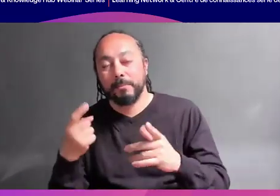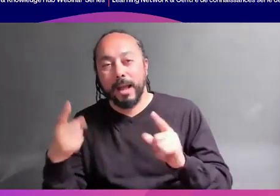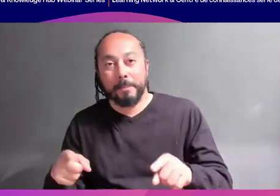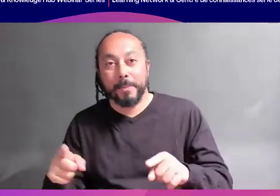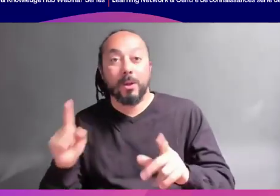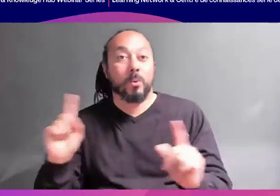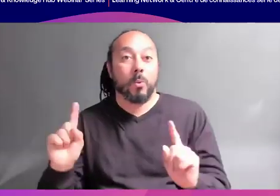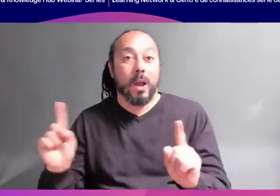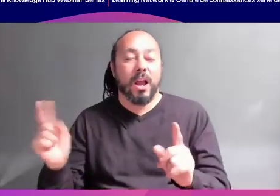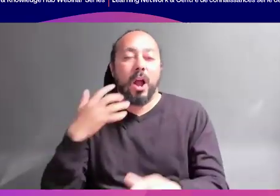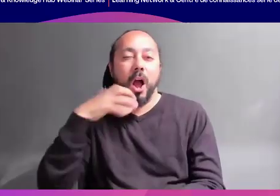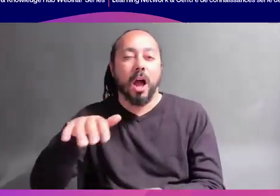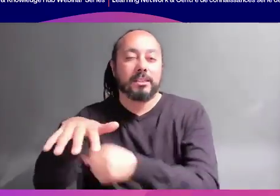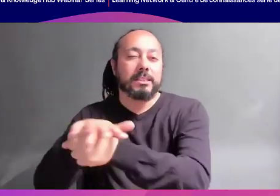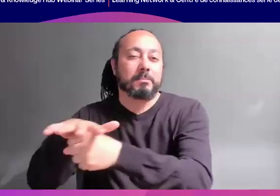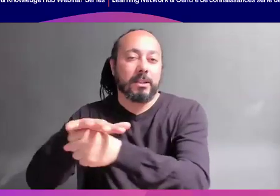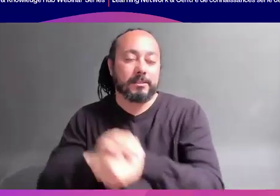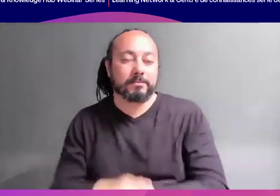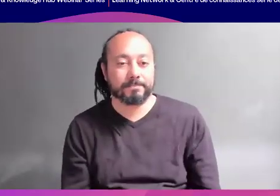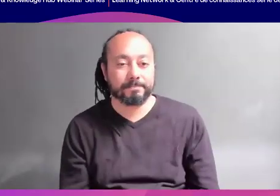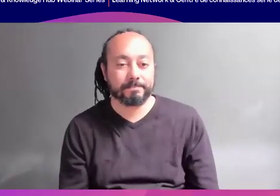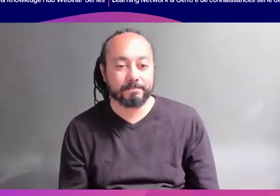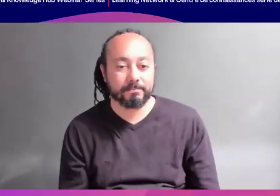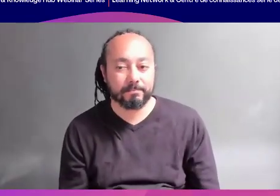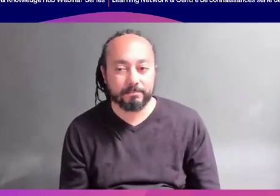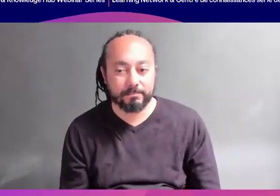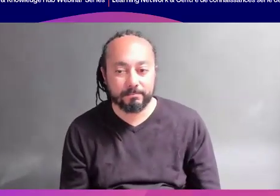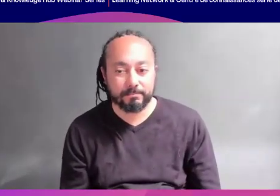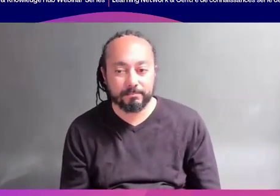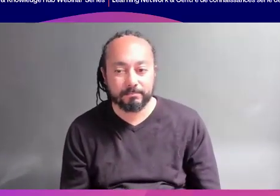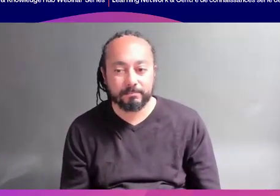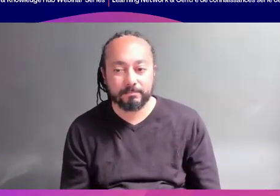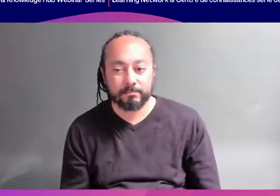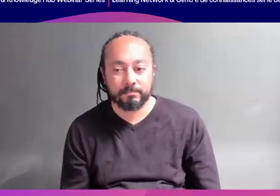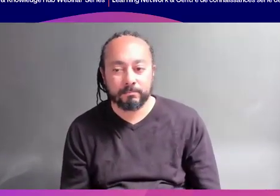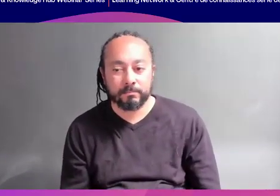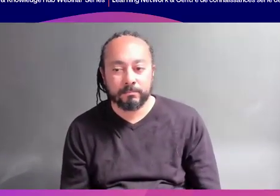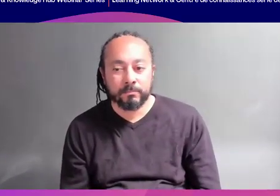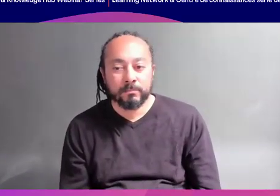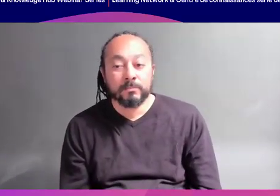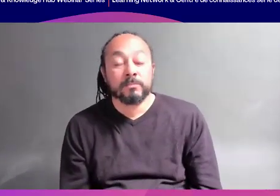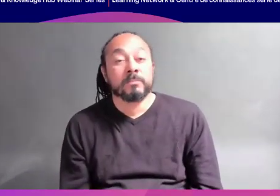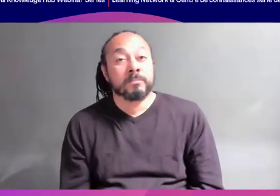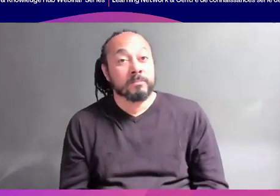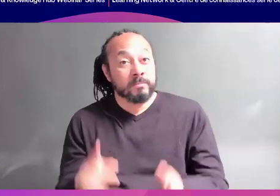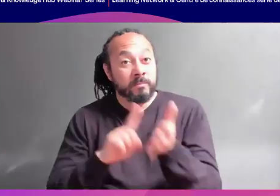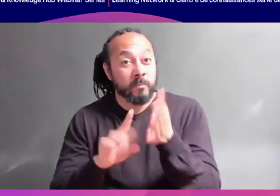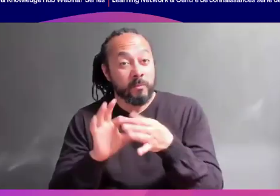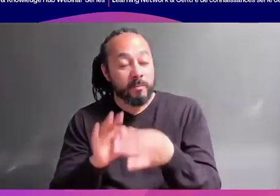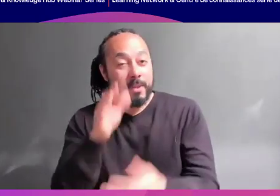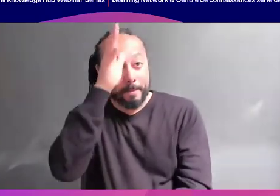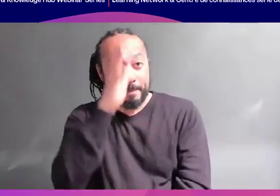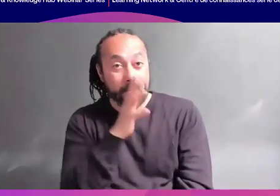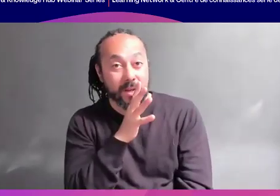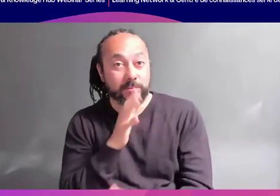for example. So we know that the research, specifically on parenting supports, can improve